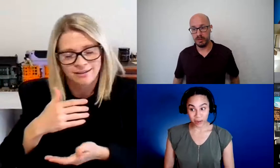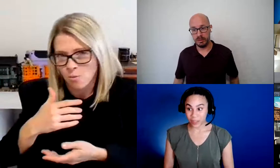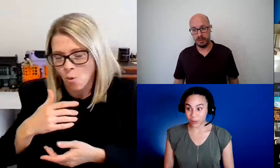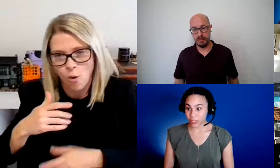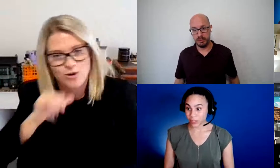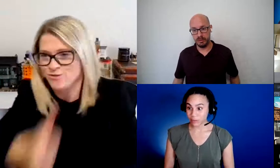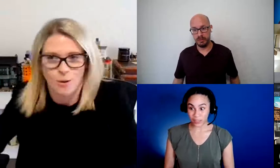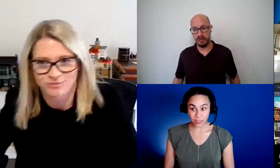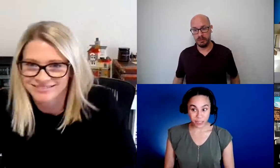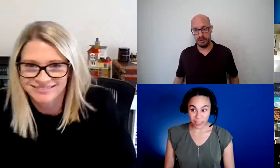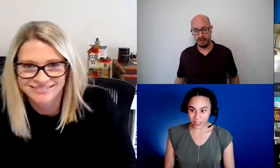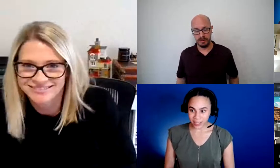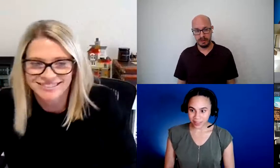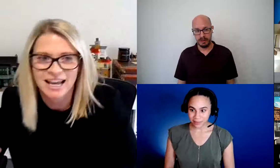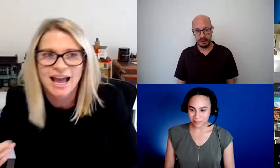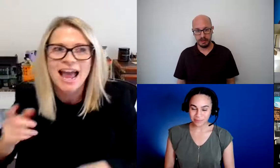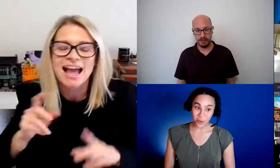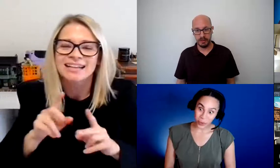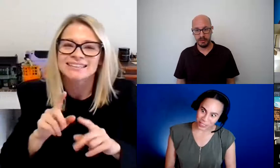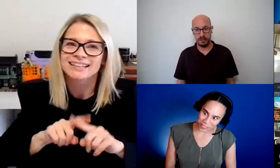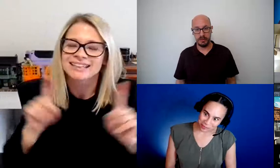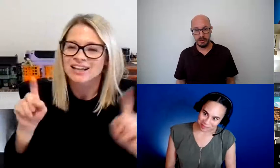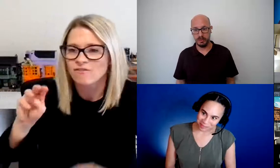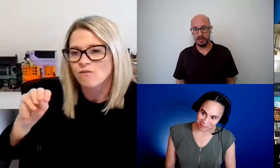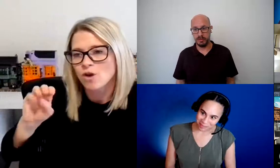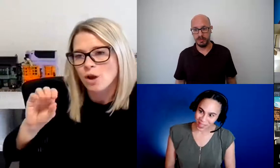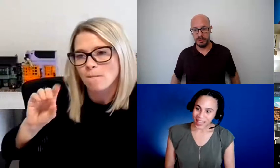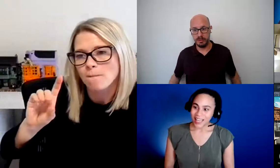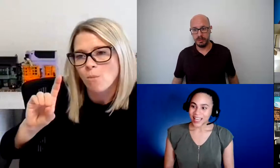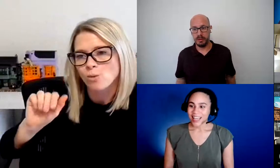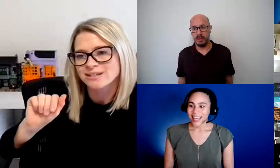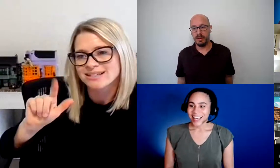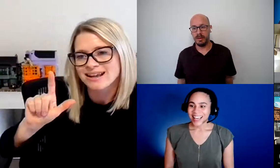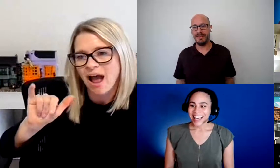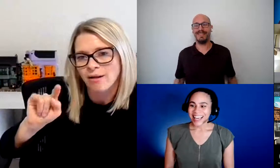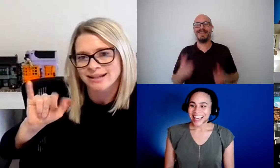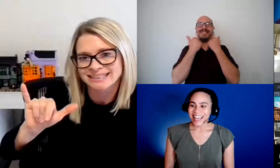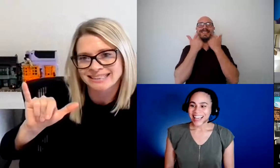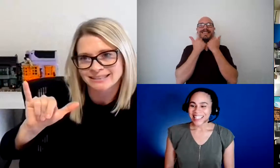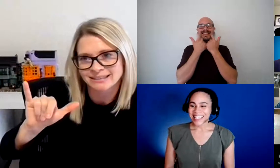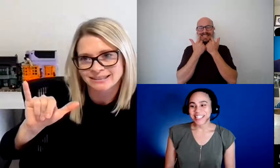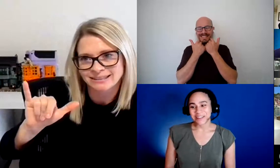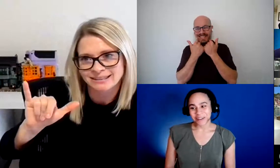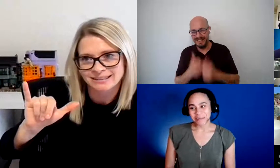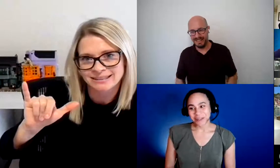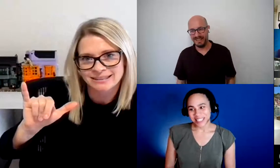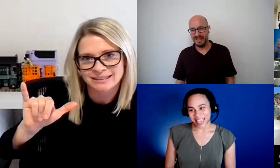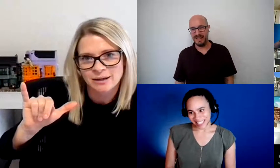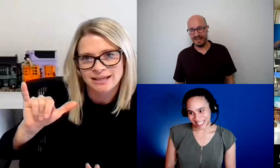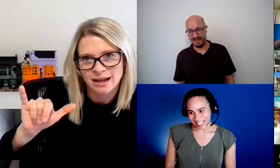the language relatively easily, or you don't, or It's a different modality.